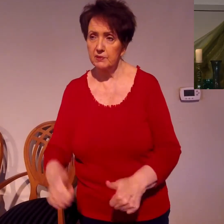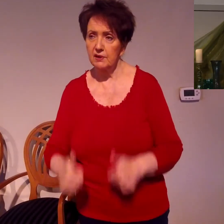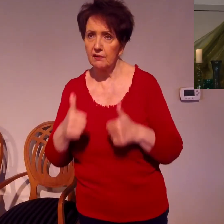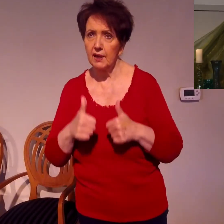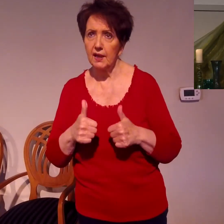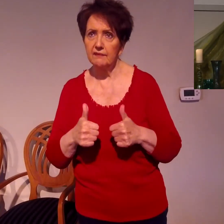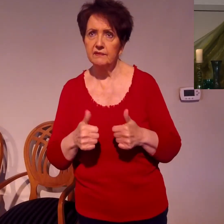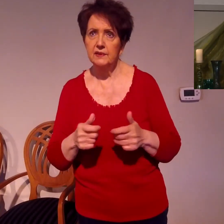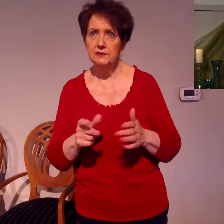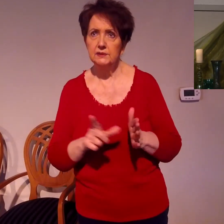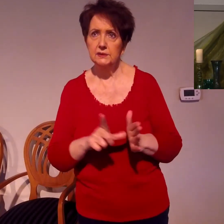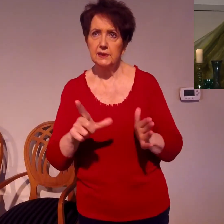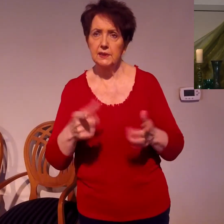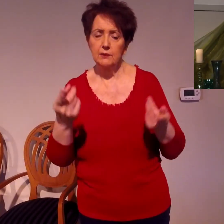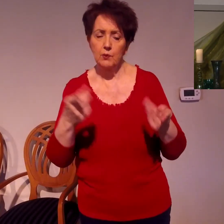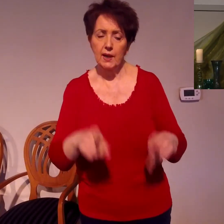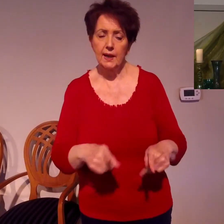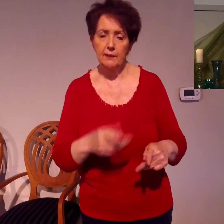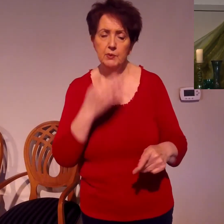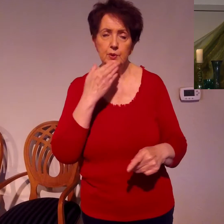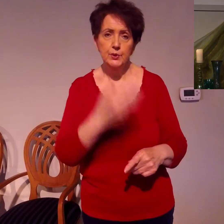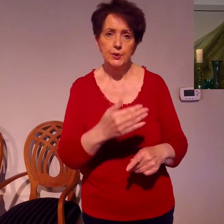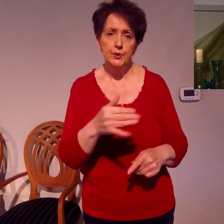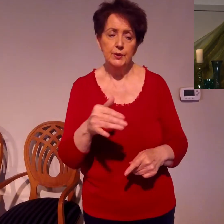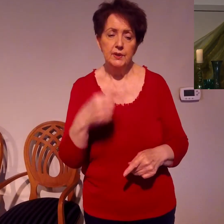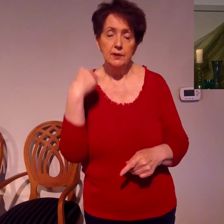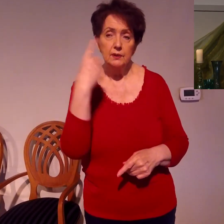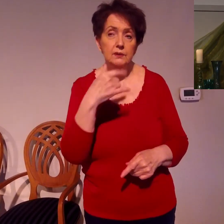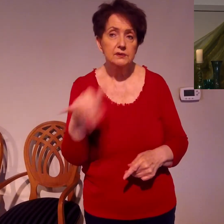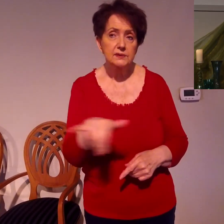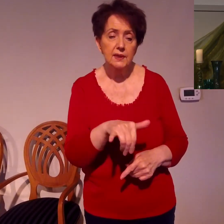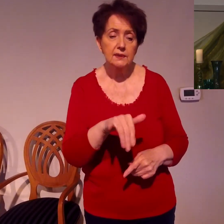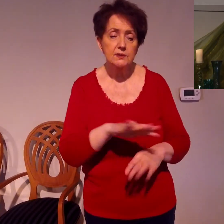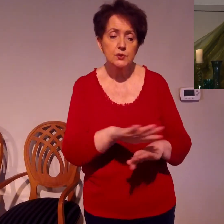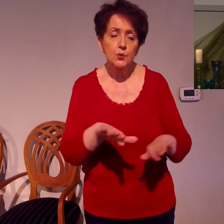and all of a sudden our good looks like a swimming pool.